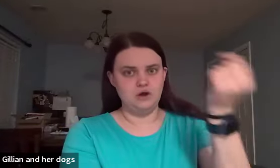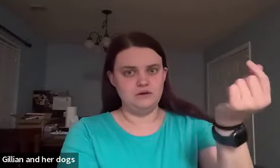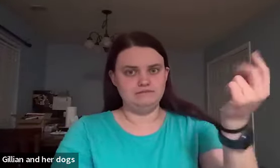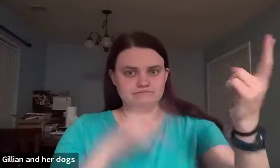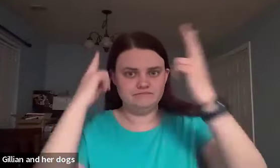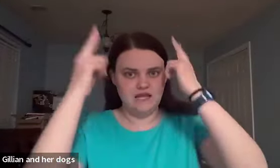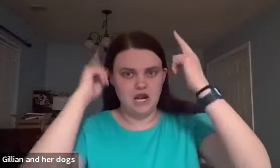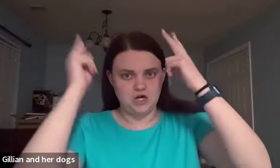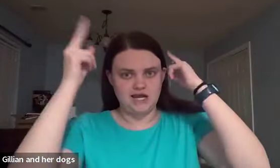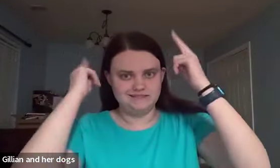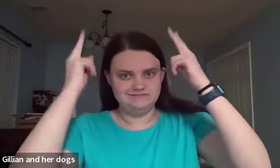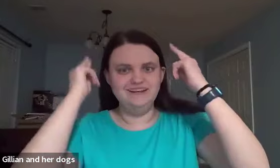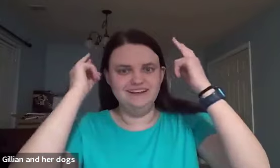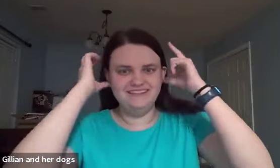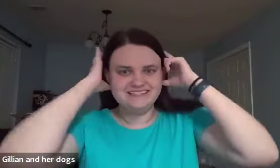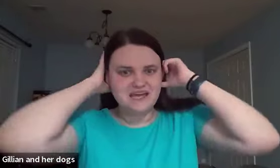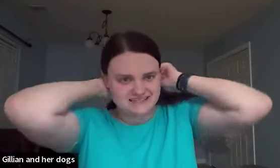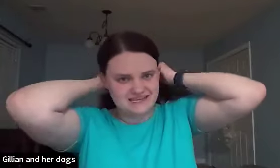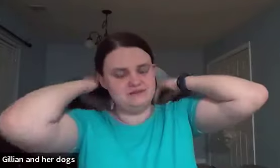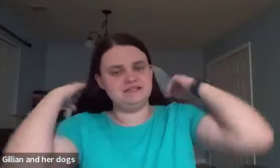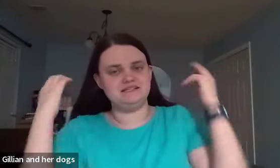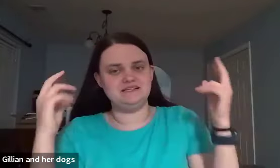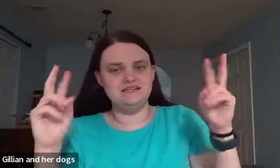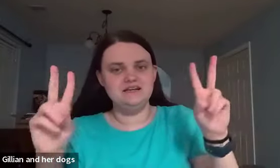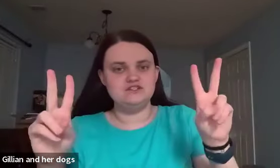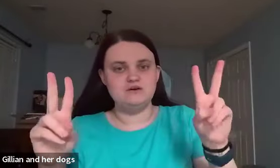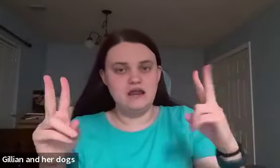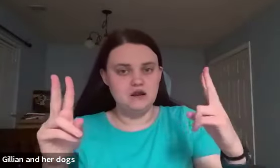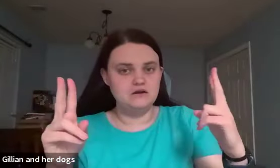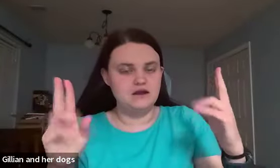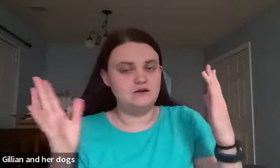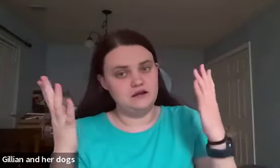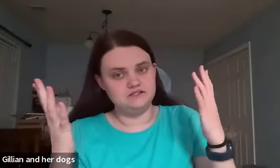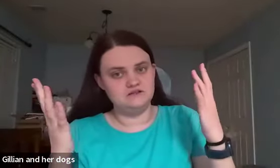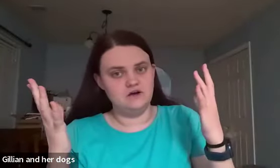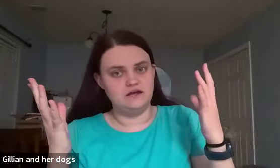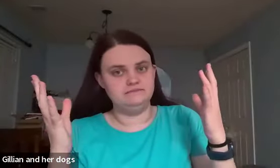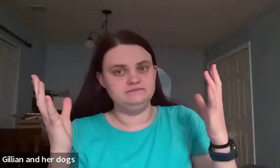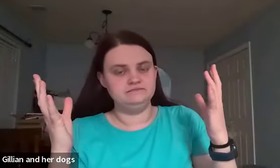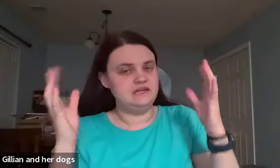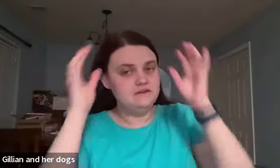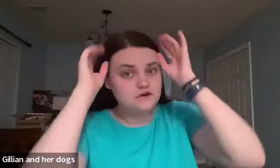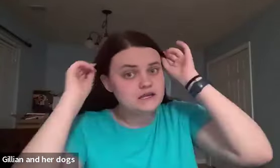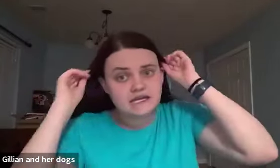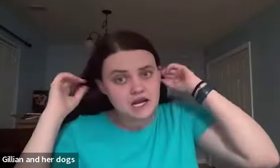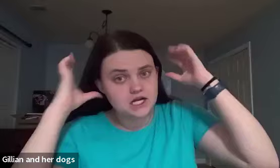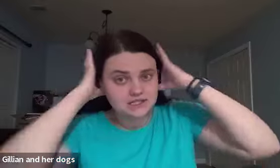I'm going haircut. That's how I sign it basically. So haircut or hair salon, even if you're not getting a haircut,